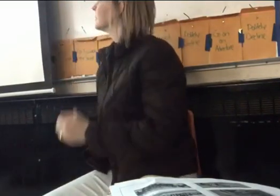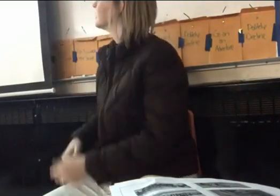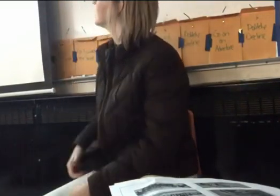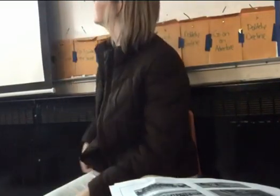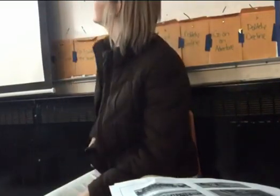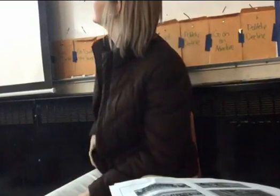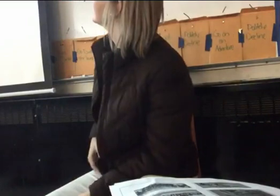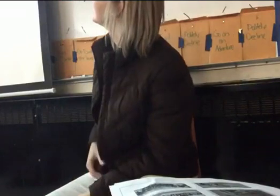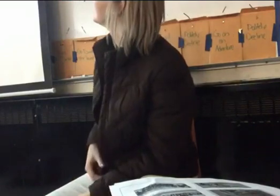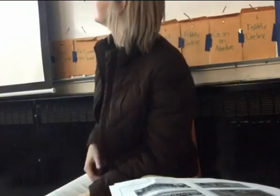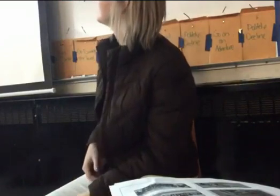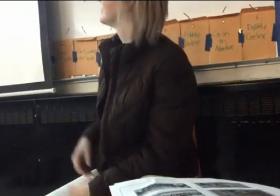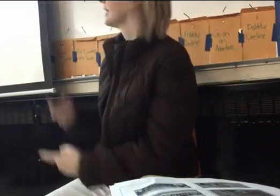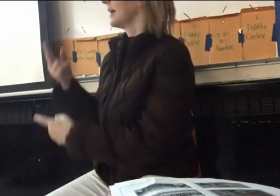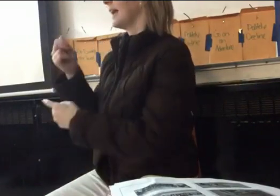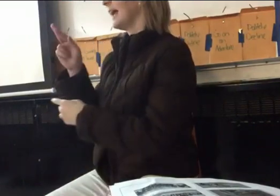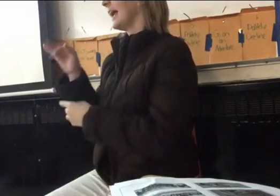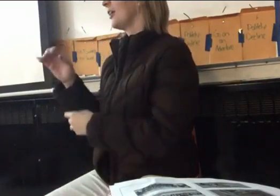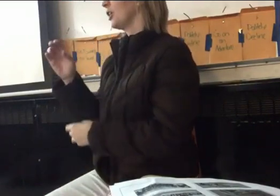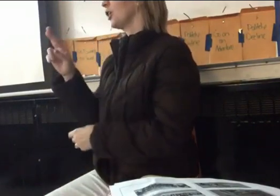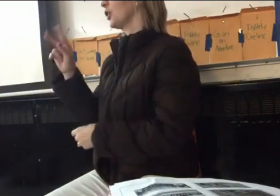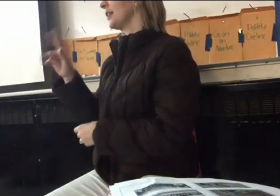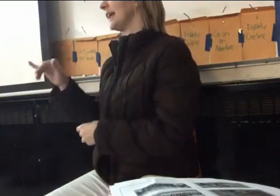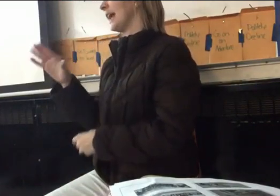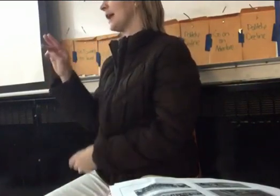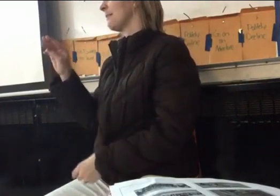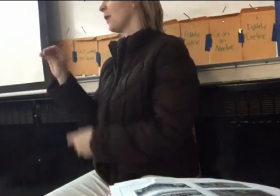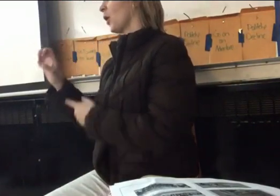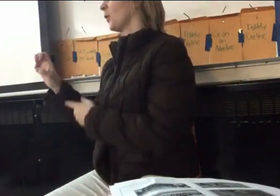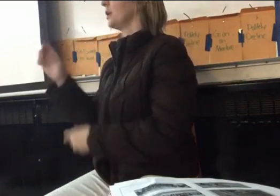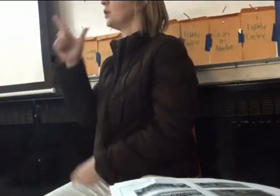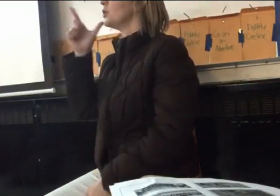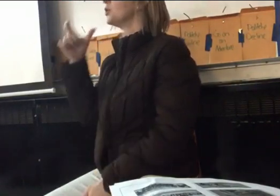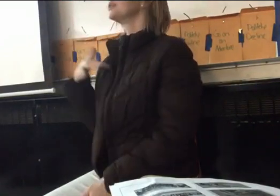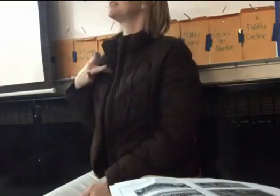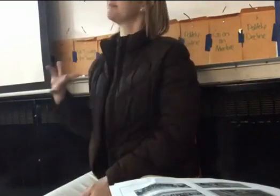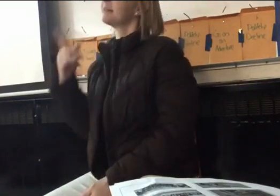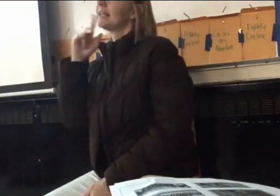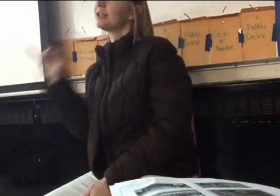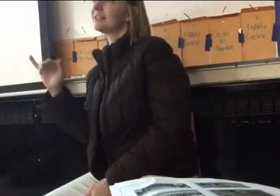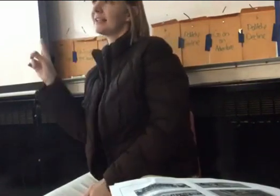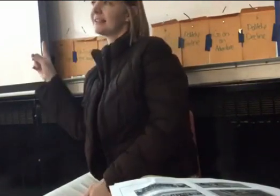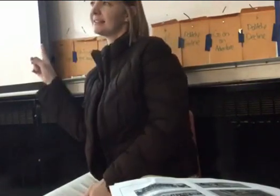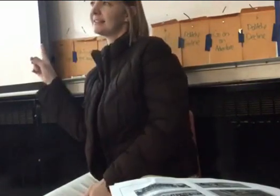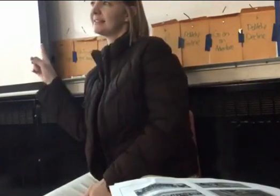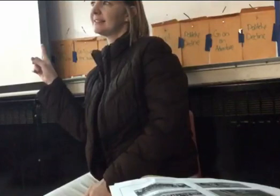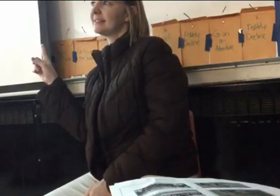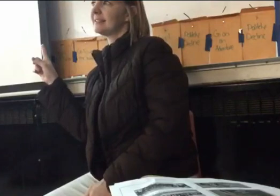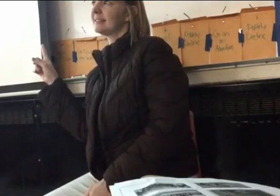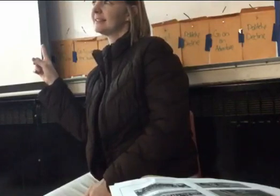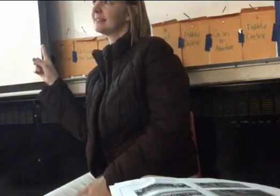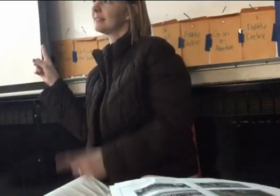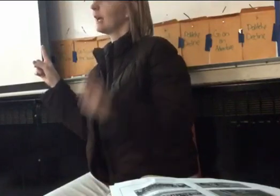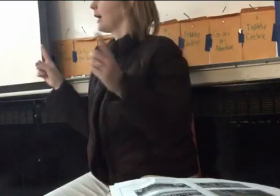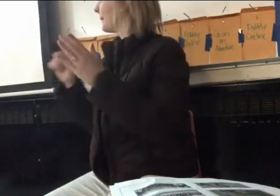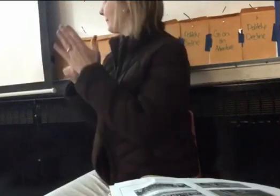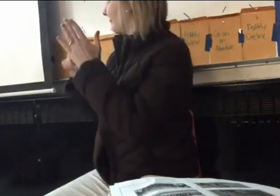Harry, Curly, and Moe. Who would stereotypically look like this? Very wealthy.